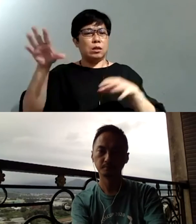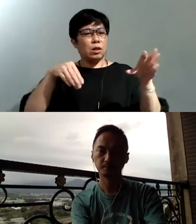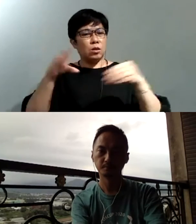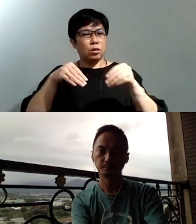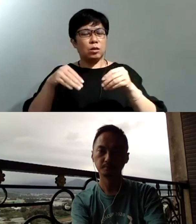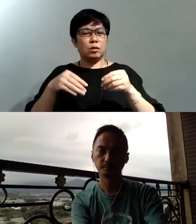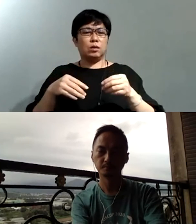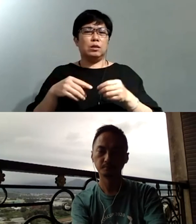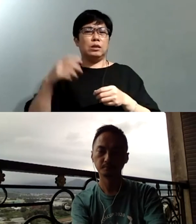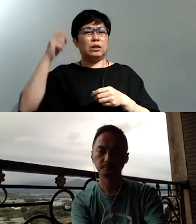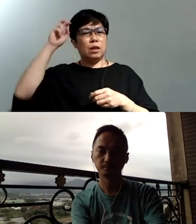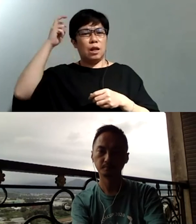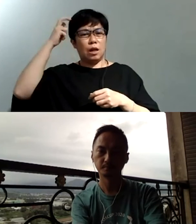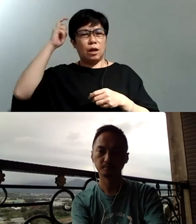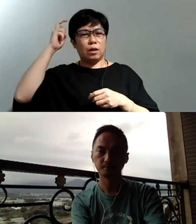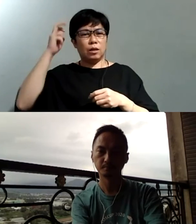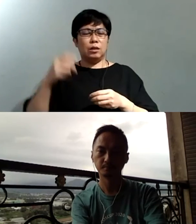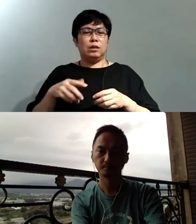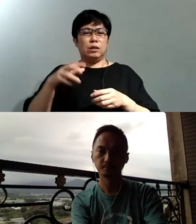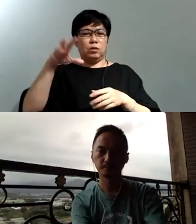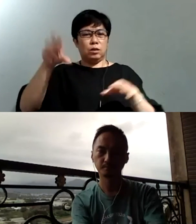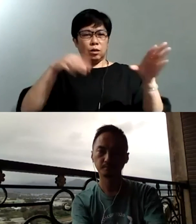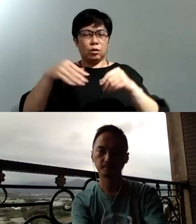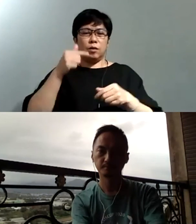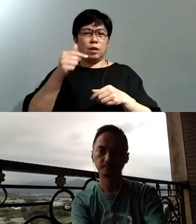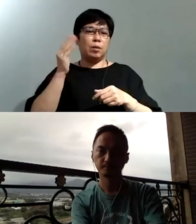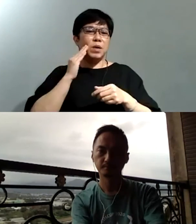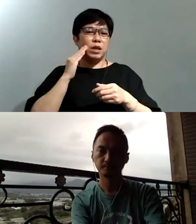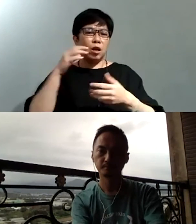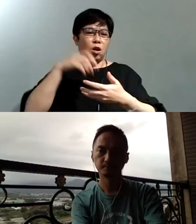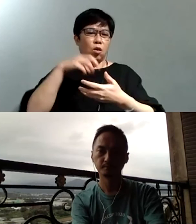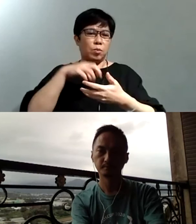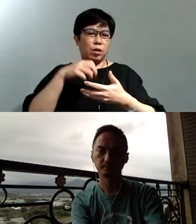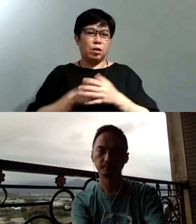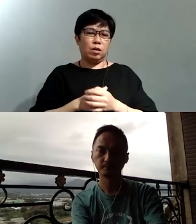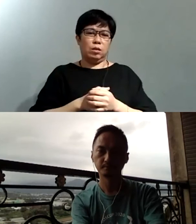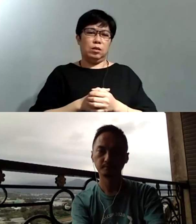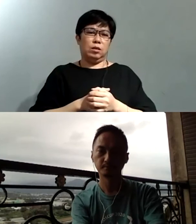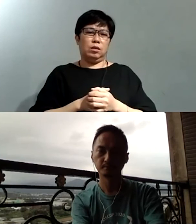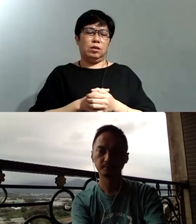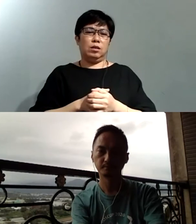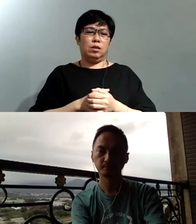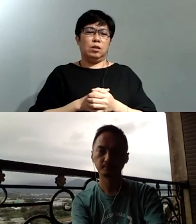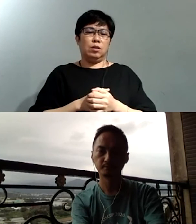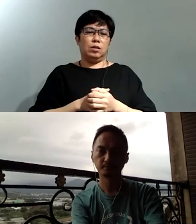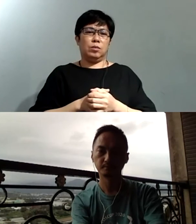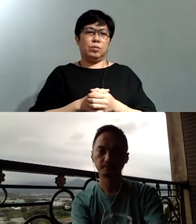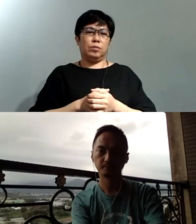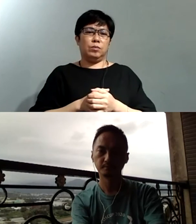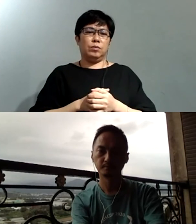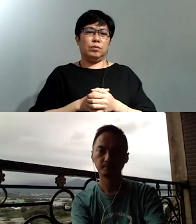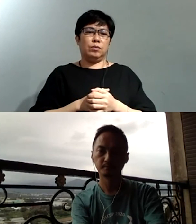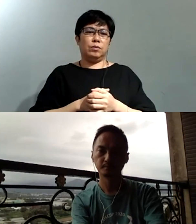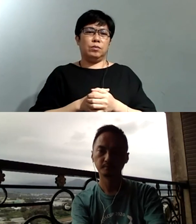input. That is scary to a government that is not able to listen to it when it